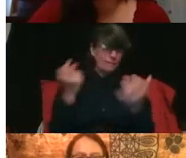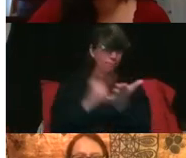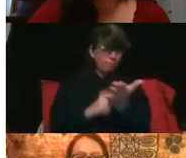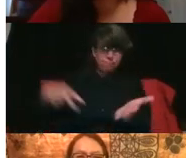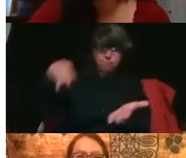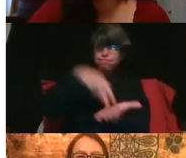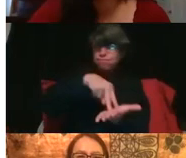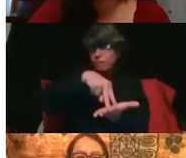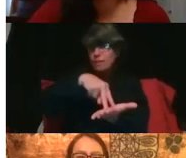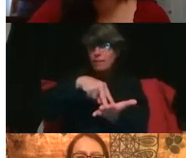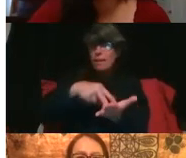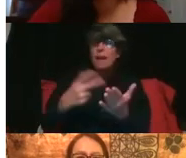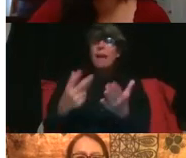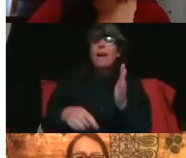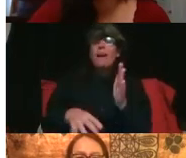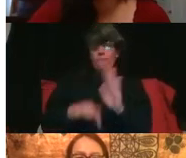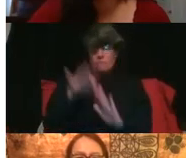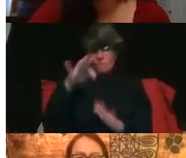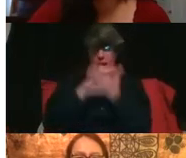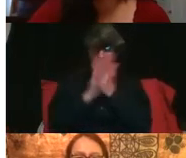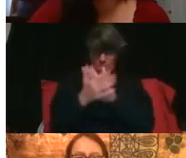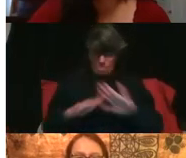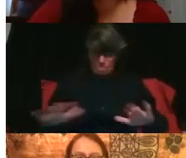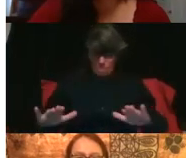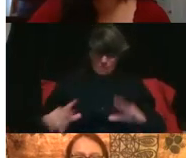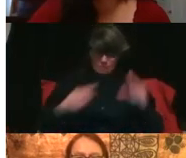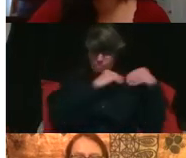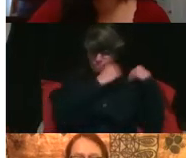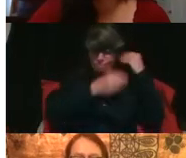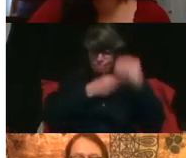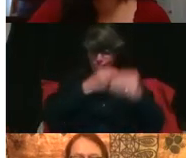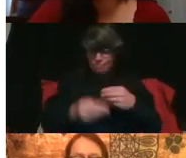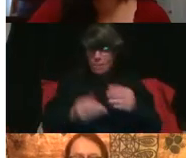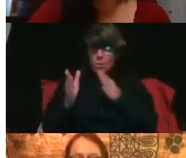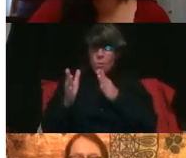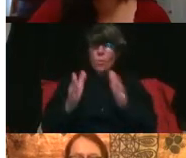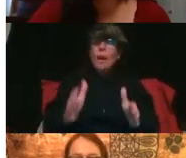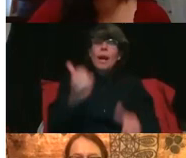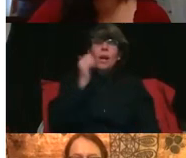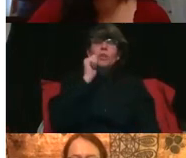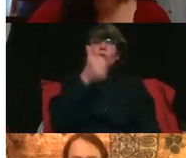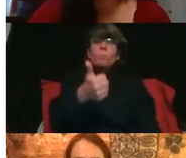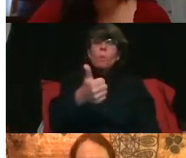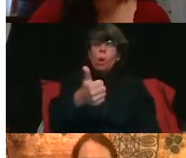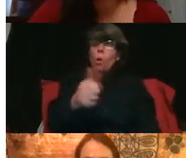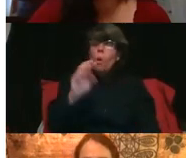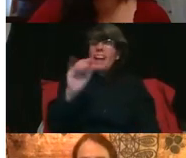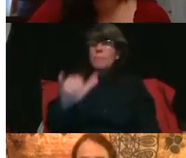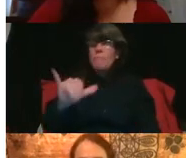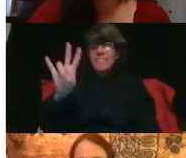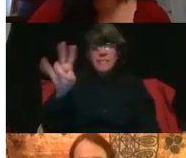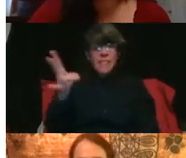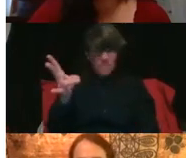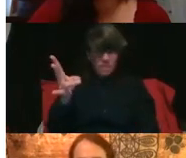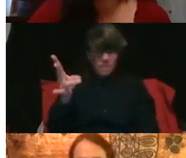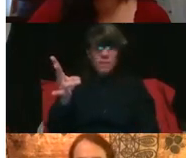peace through our ancestral ways that she spoke about. Tomorrow being the 7th of May,